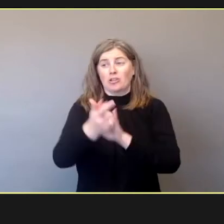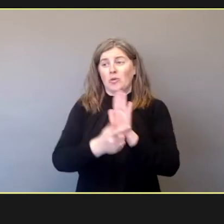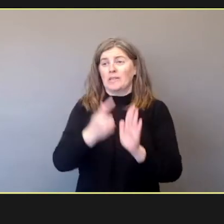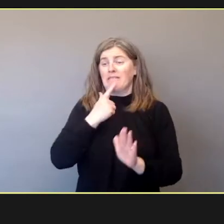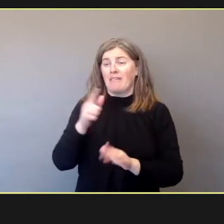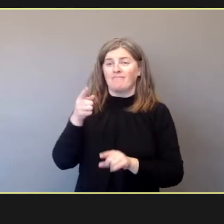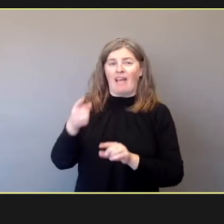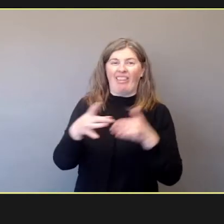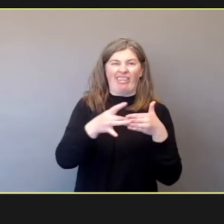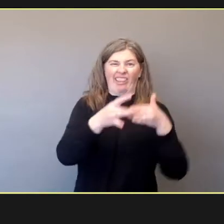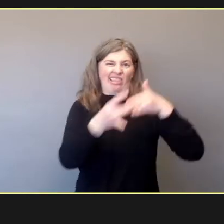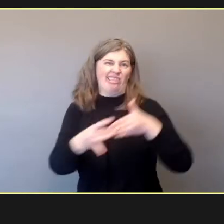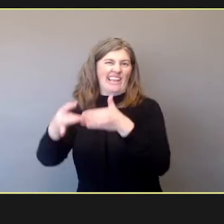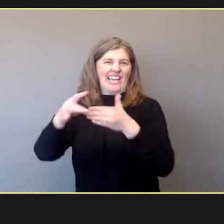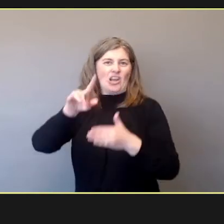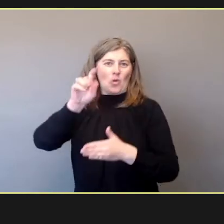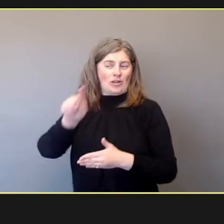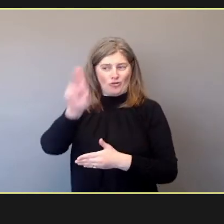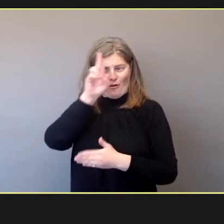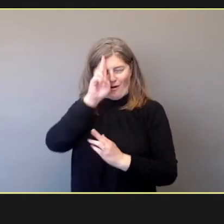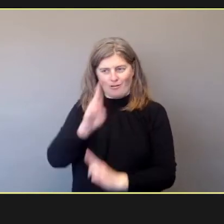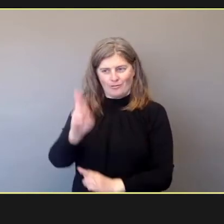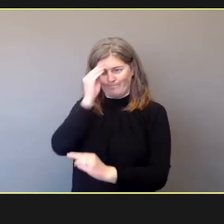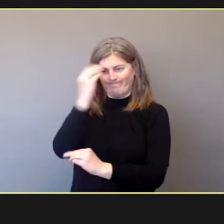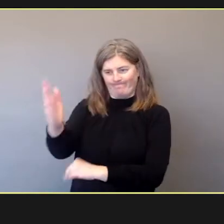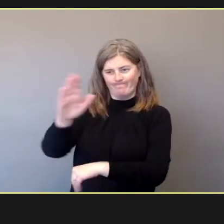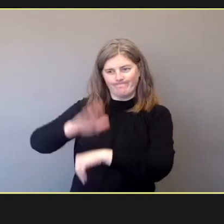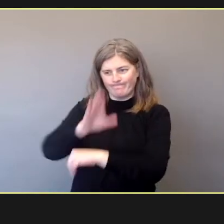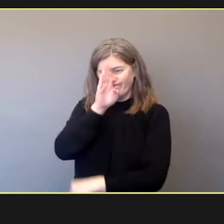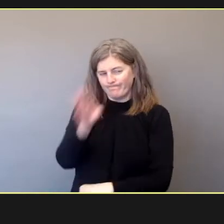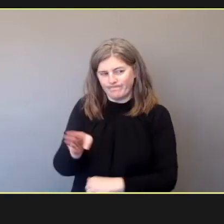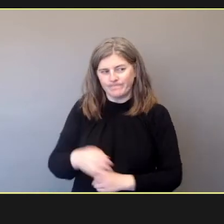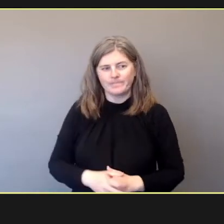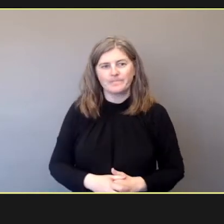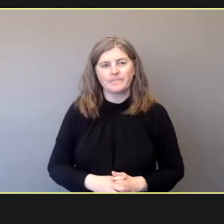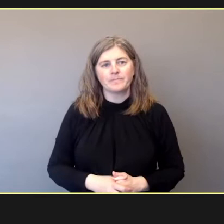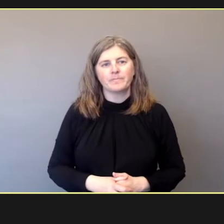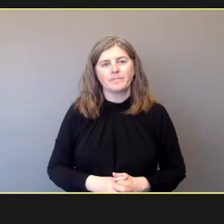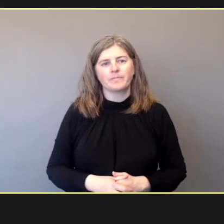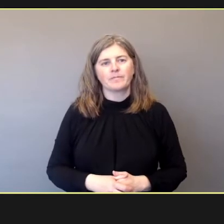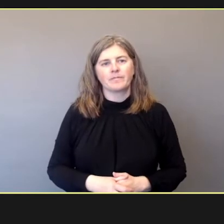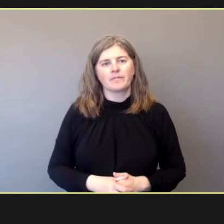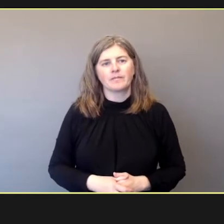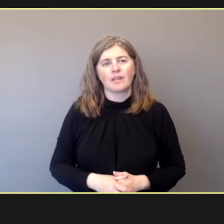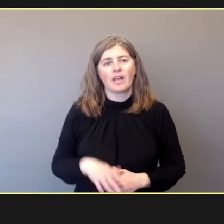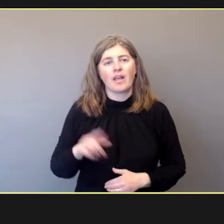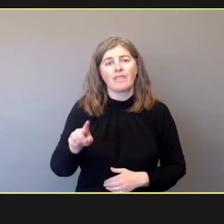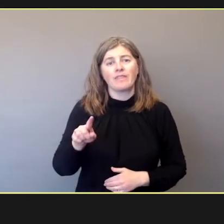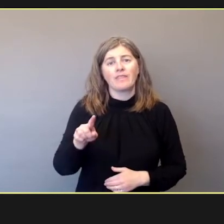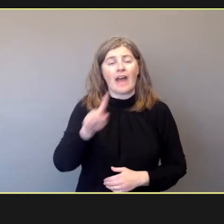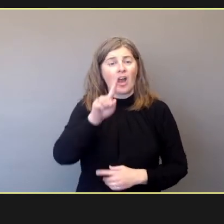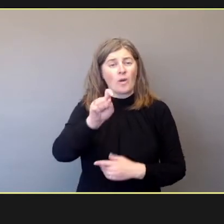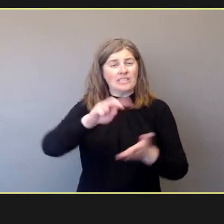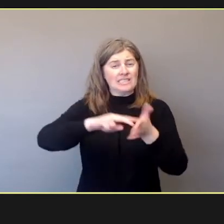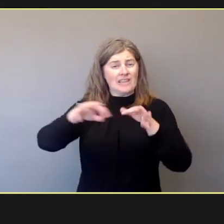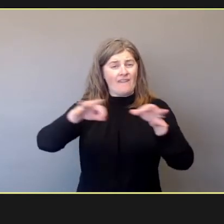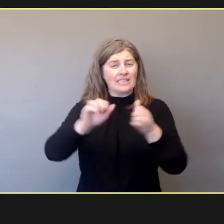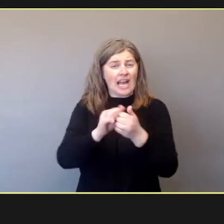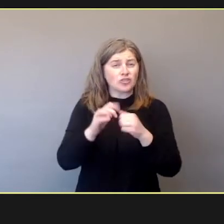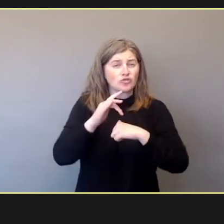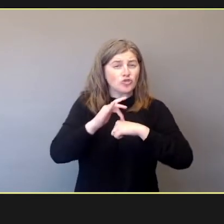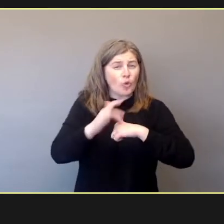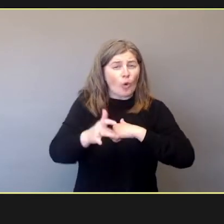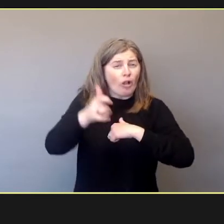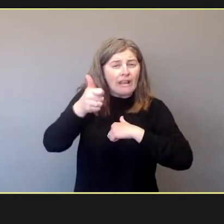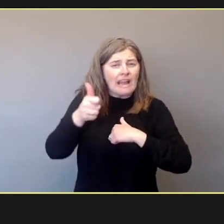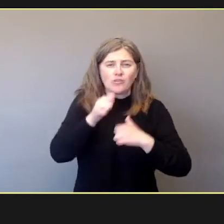leading question, Your Honor. So just want to call that out. The question defines the decision as being premature. I